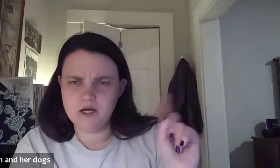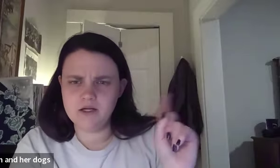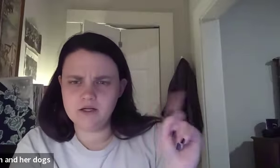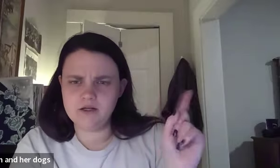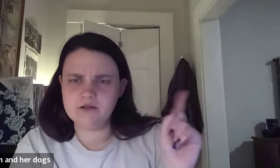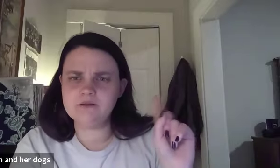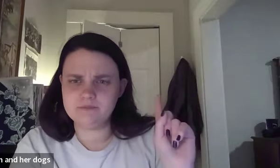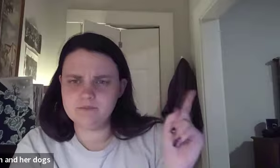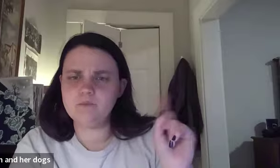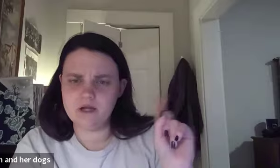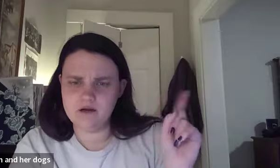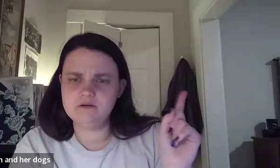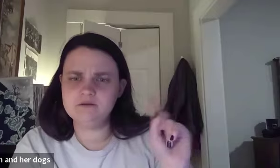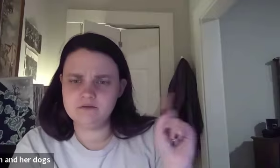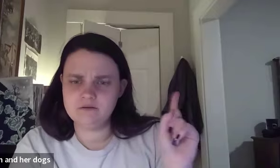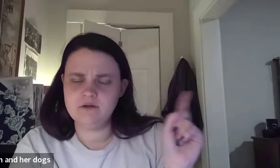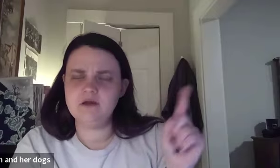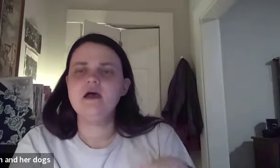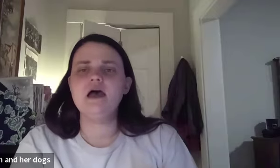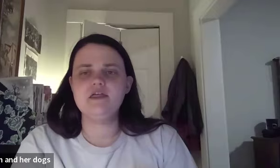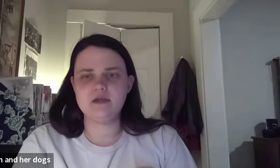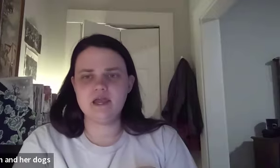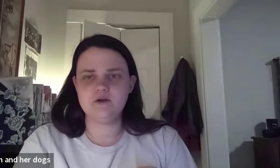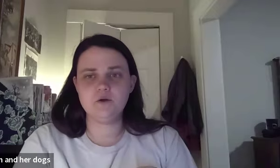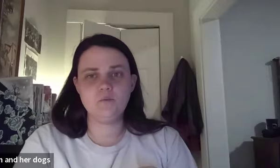where, where. And then we had our